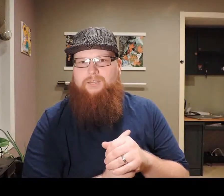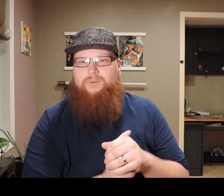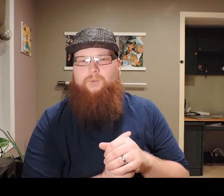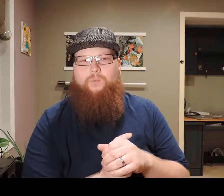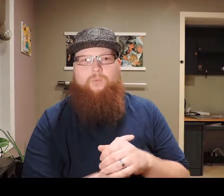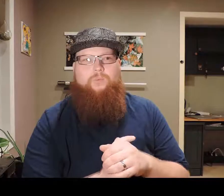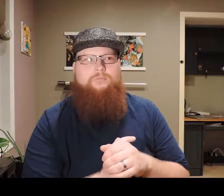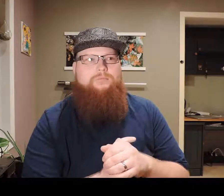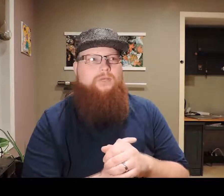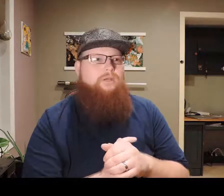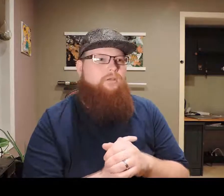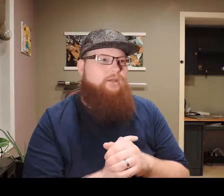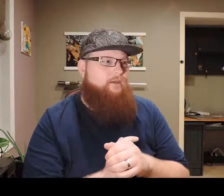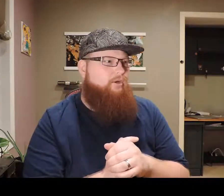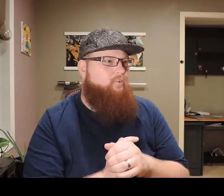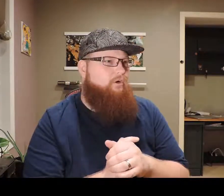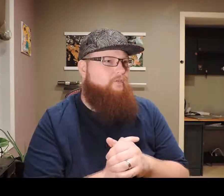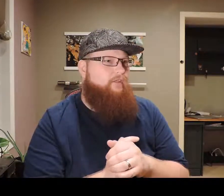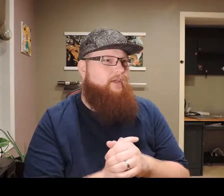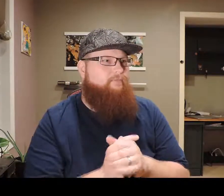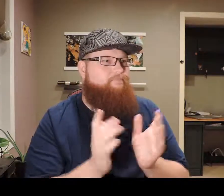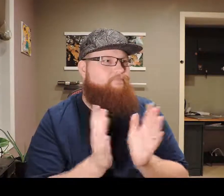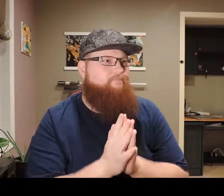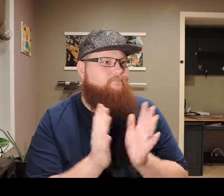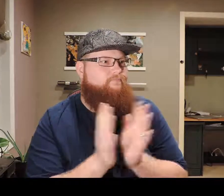what's that hearing word for that? I